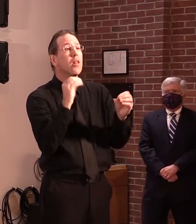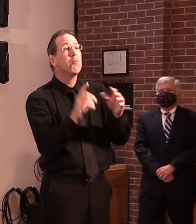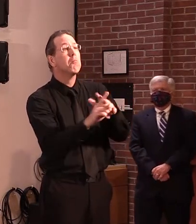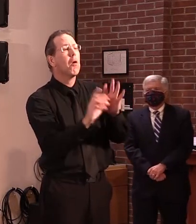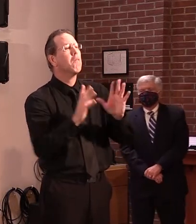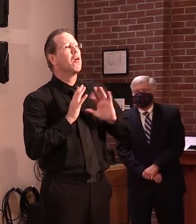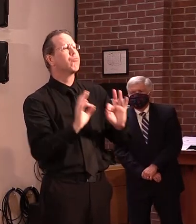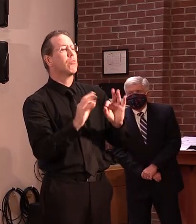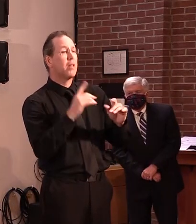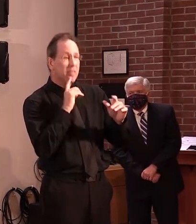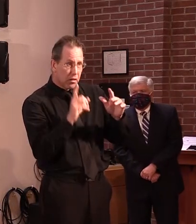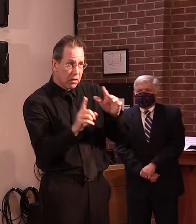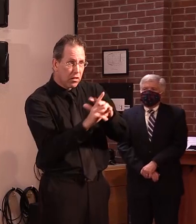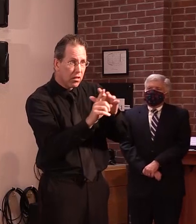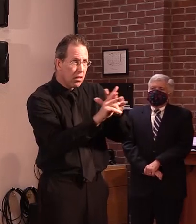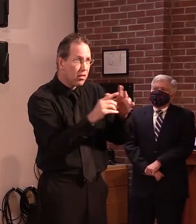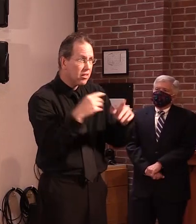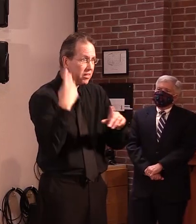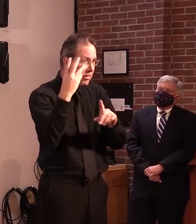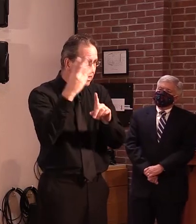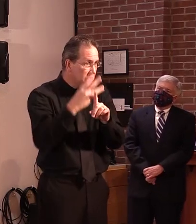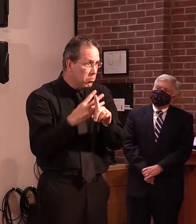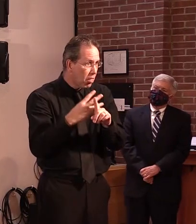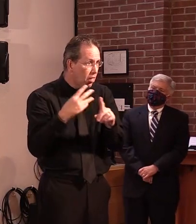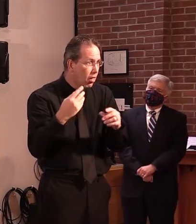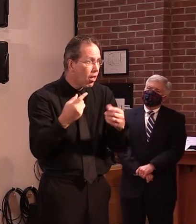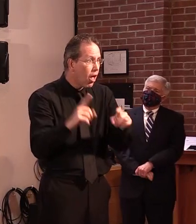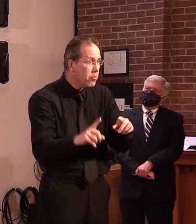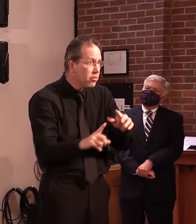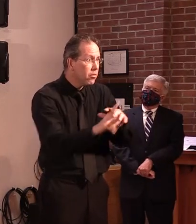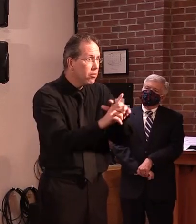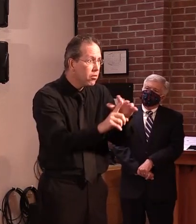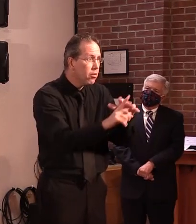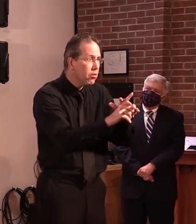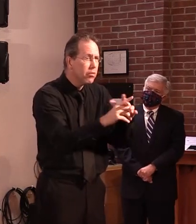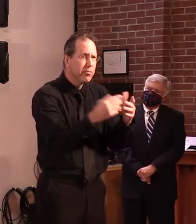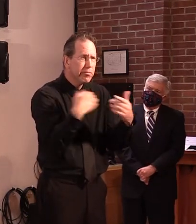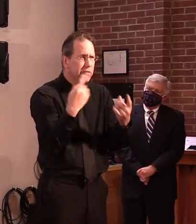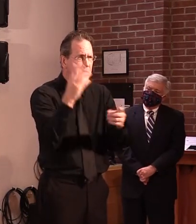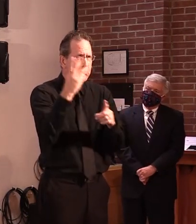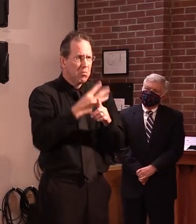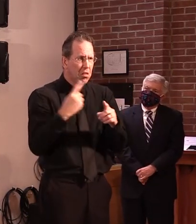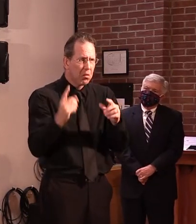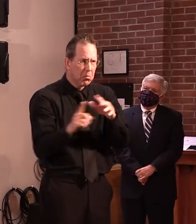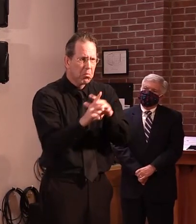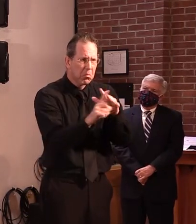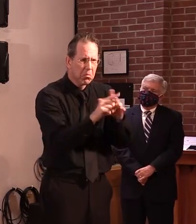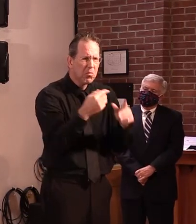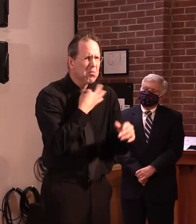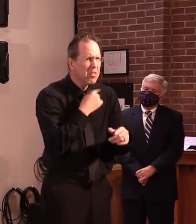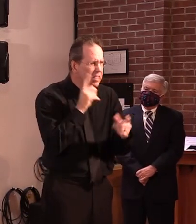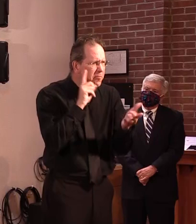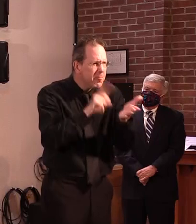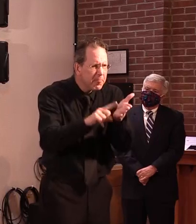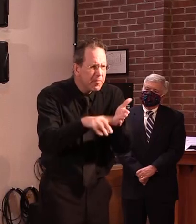bit, and we look into that each time. But there are times that I think just from a statistical standpoint,